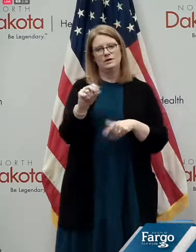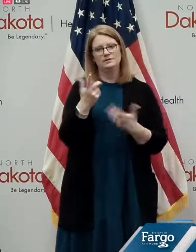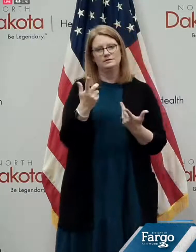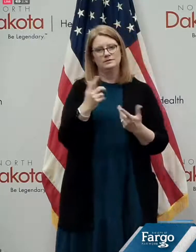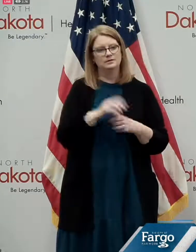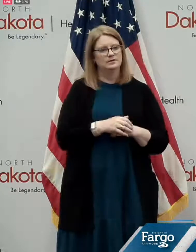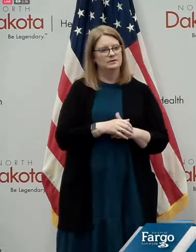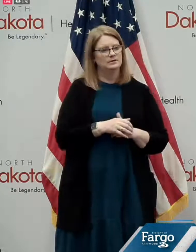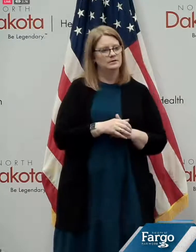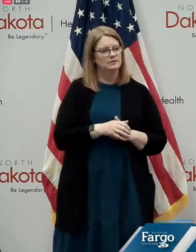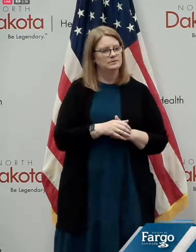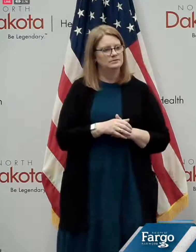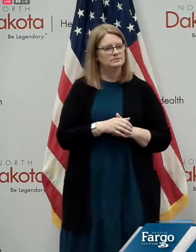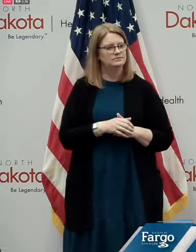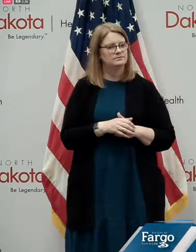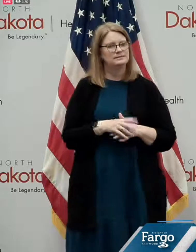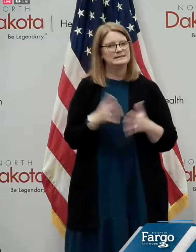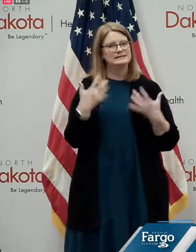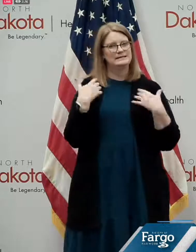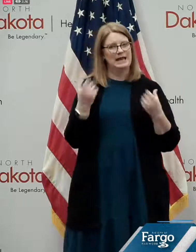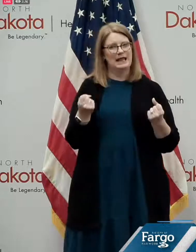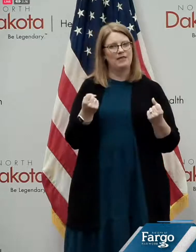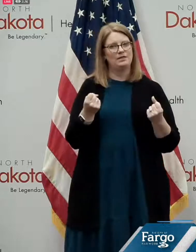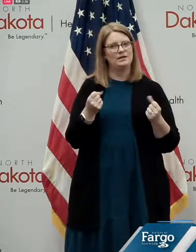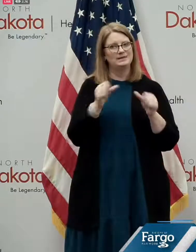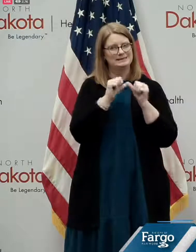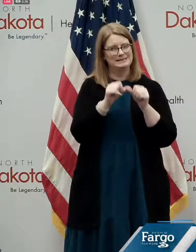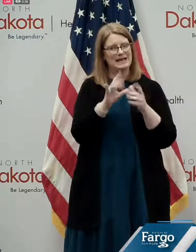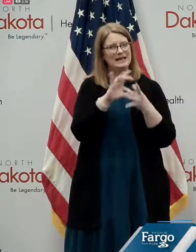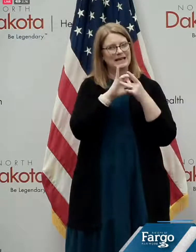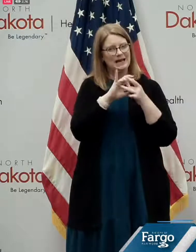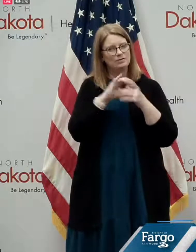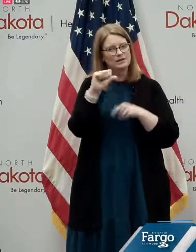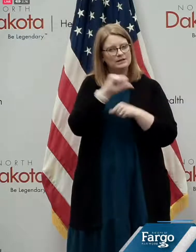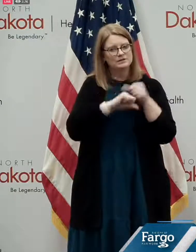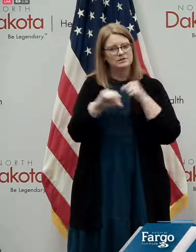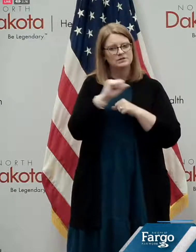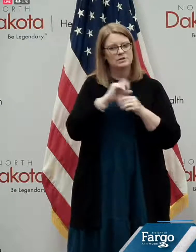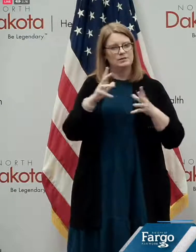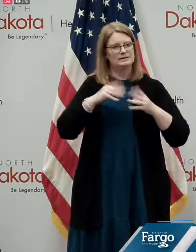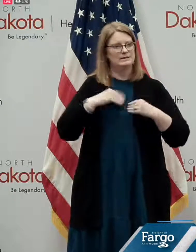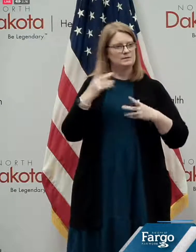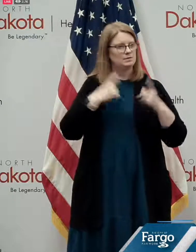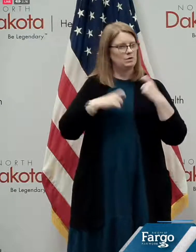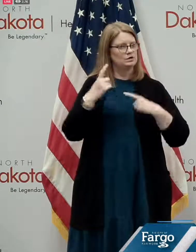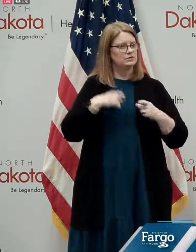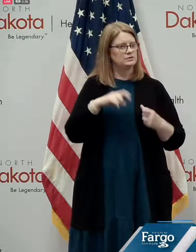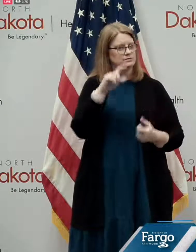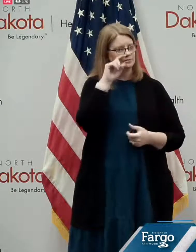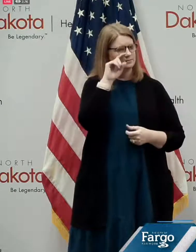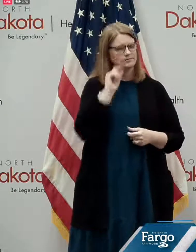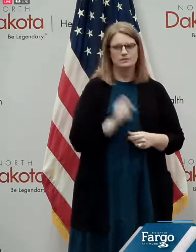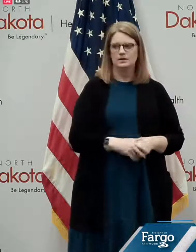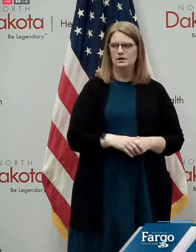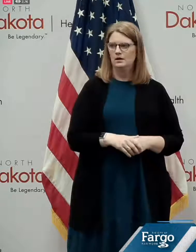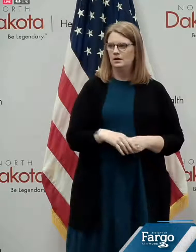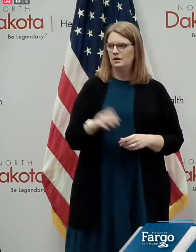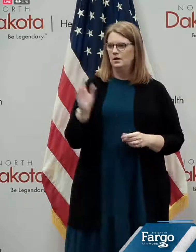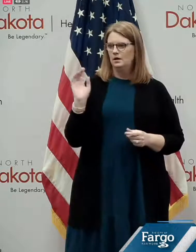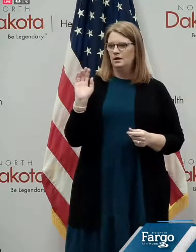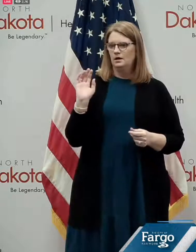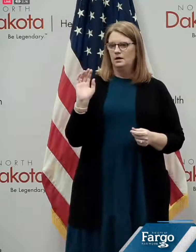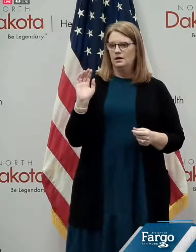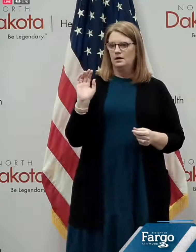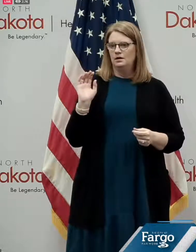then, stay healthy and stay connected with each other, and we stand for questions. Okay, I'm going to